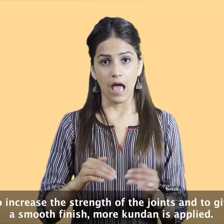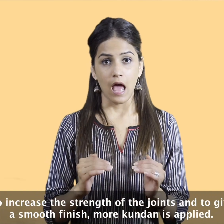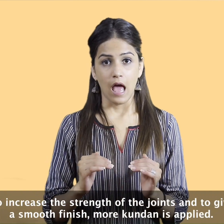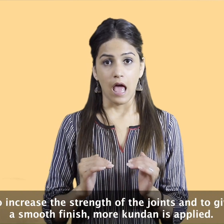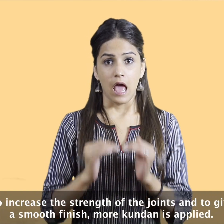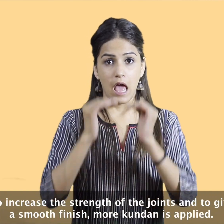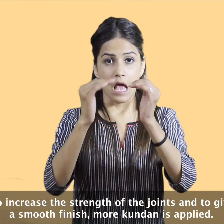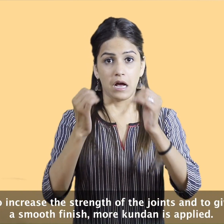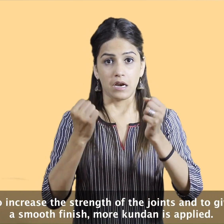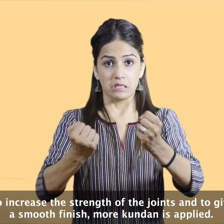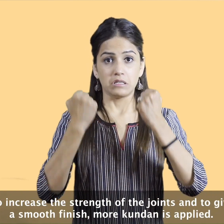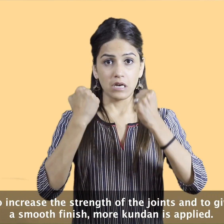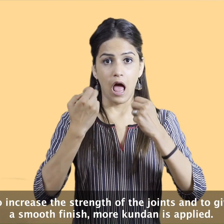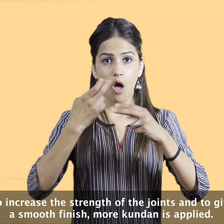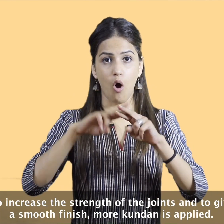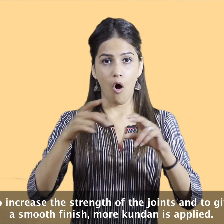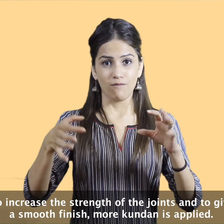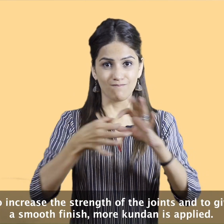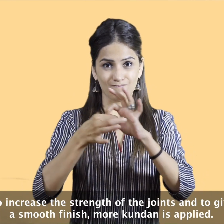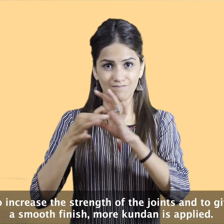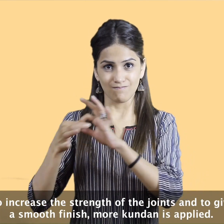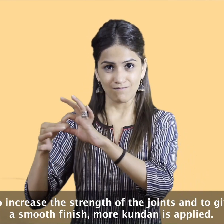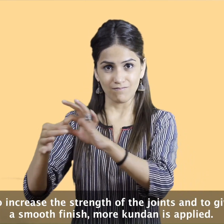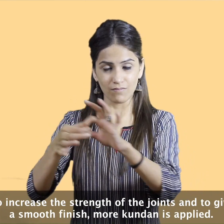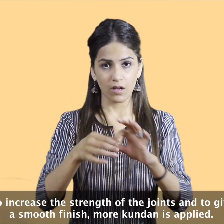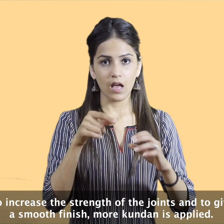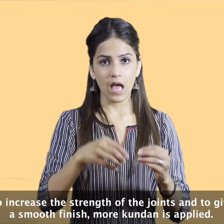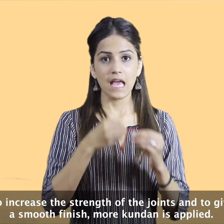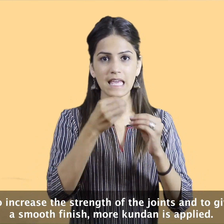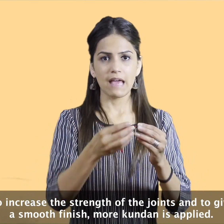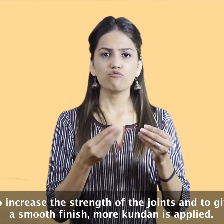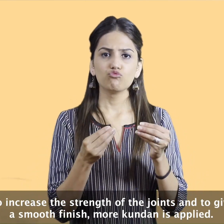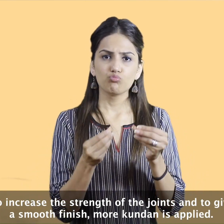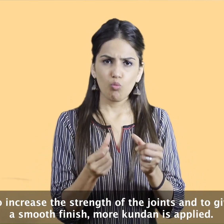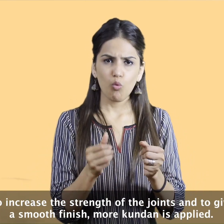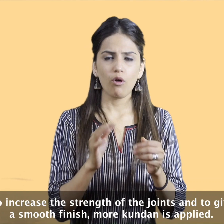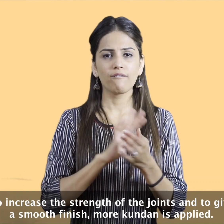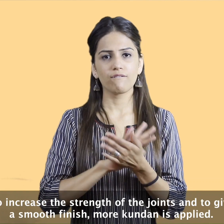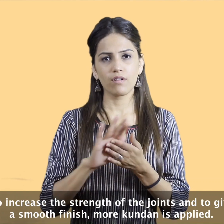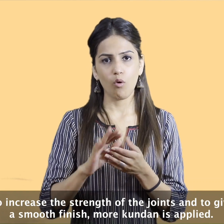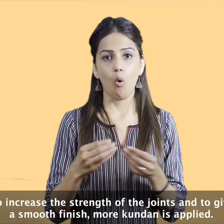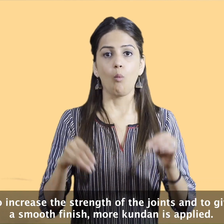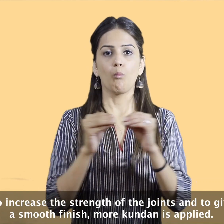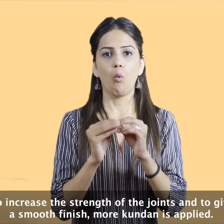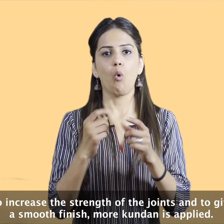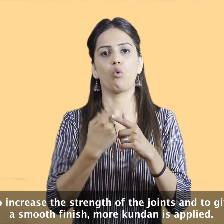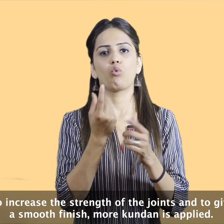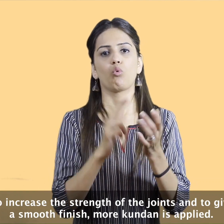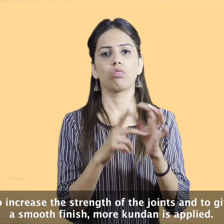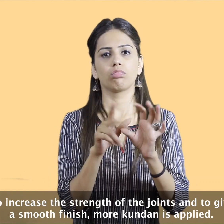To increase the strength of the joints and to give it a smooth finish, more kundan is applied.